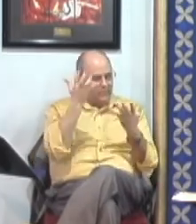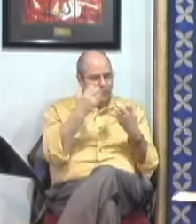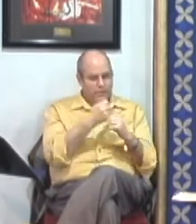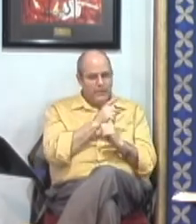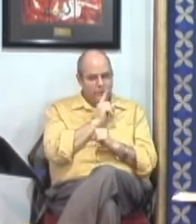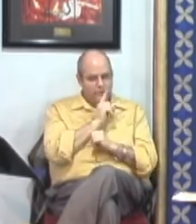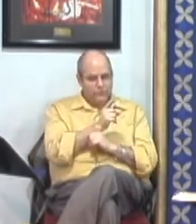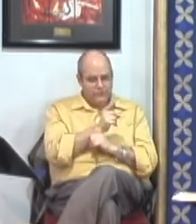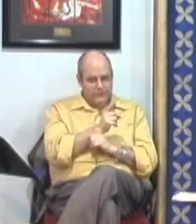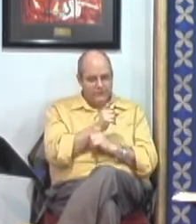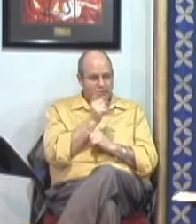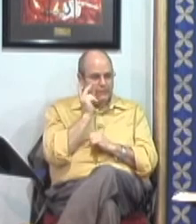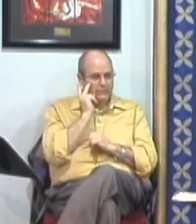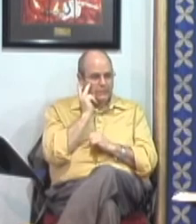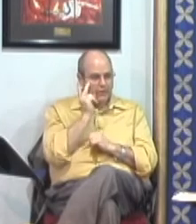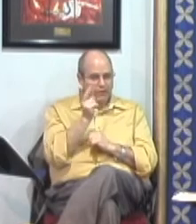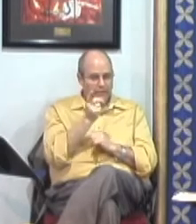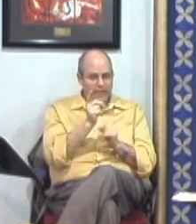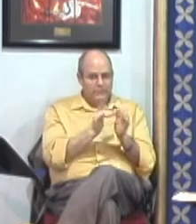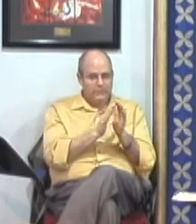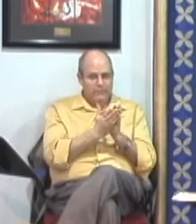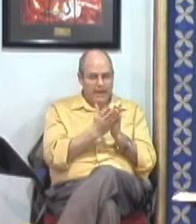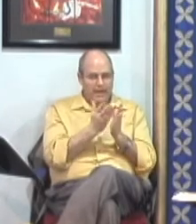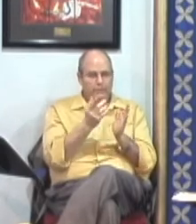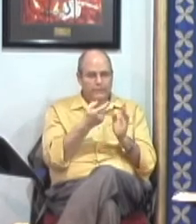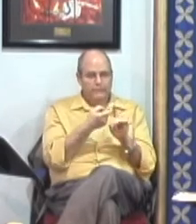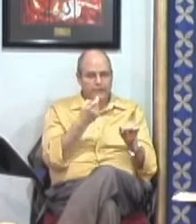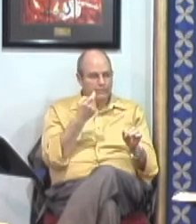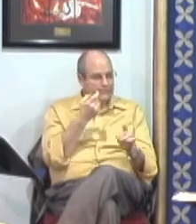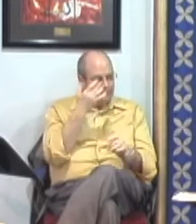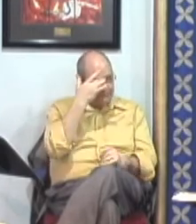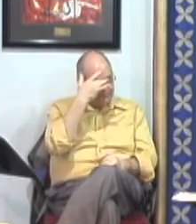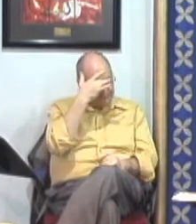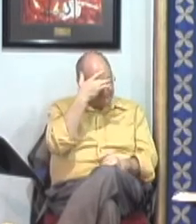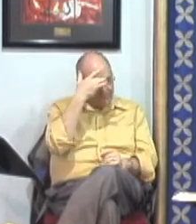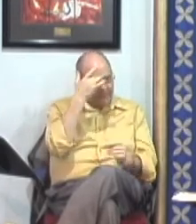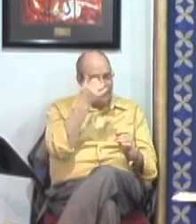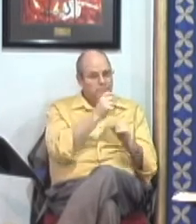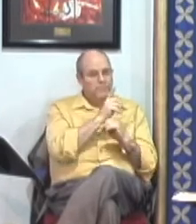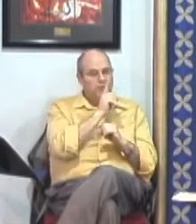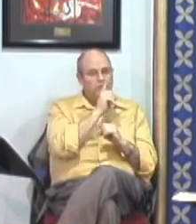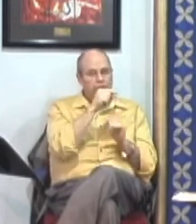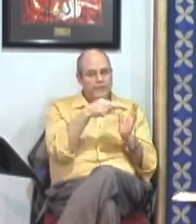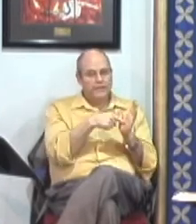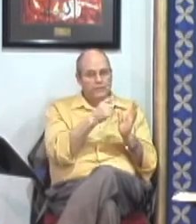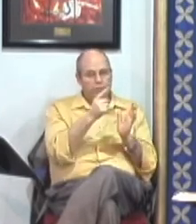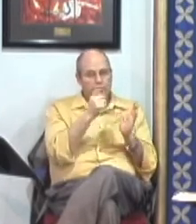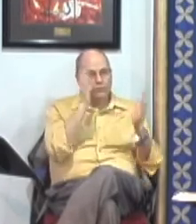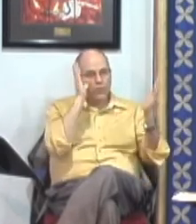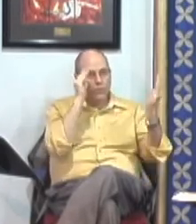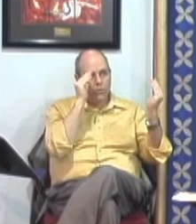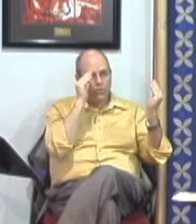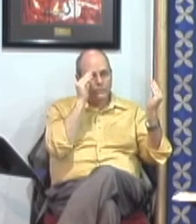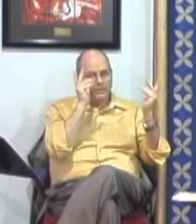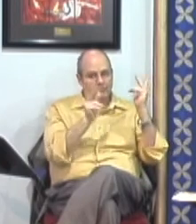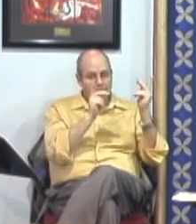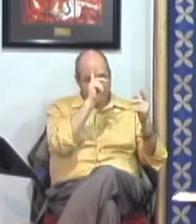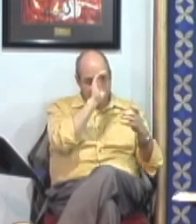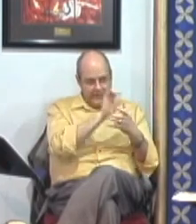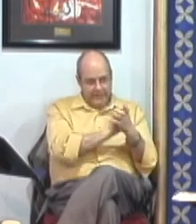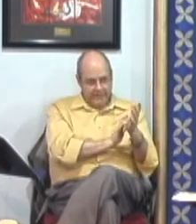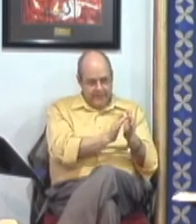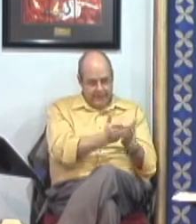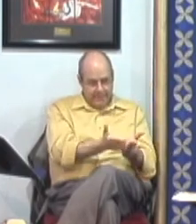that everybody saw that, you know, that was a scripture that it was based on. And understand that this is one of the great hopes of people who believe in the